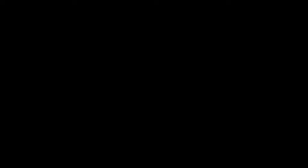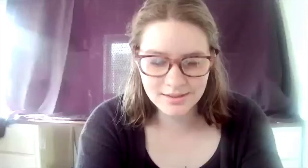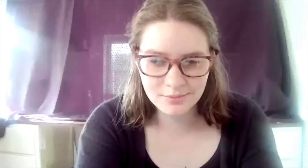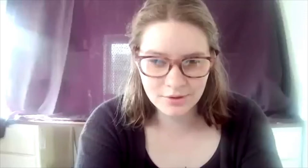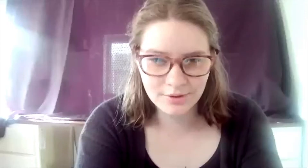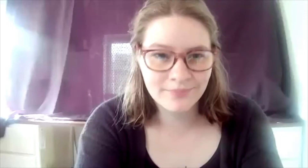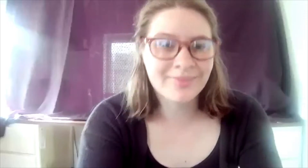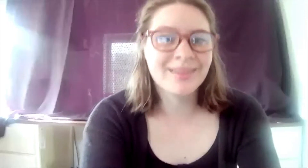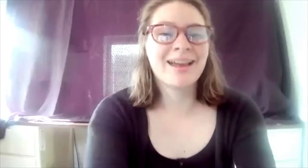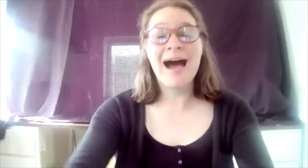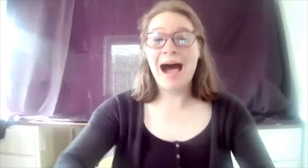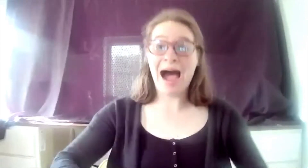this computer.